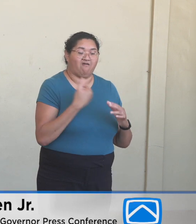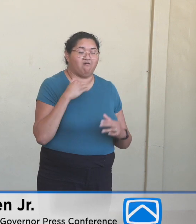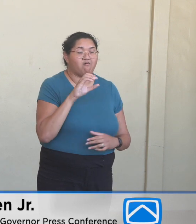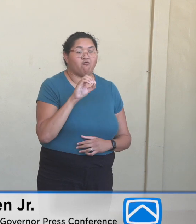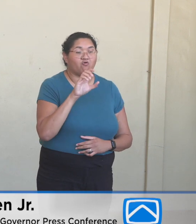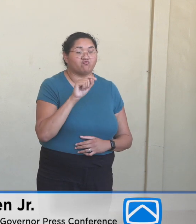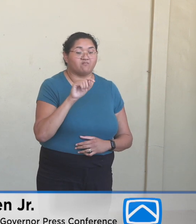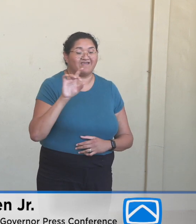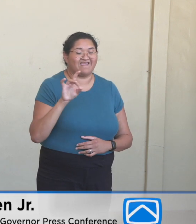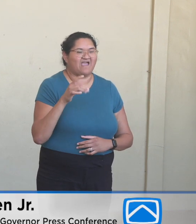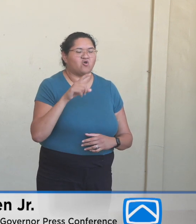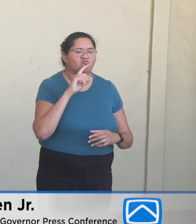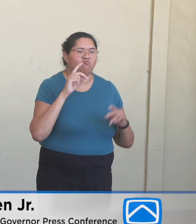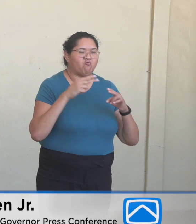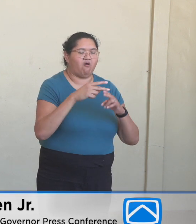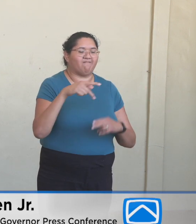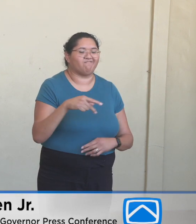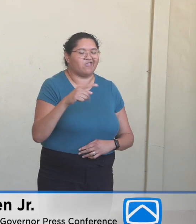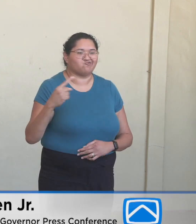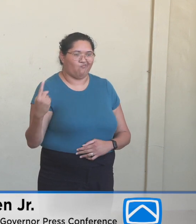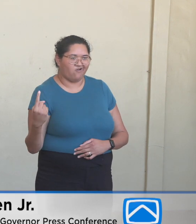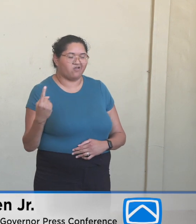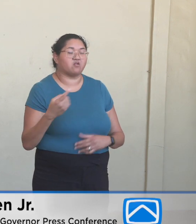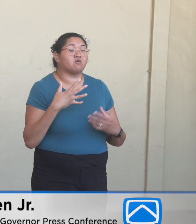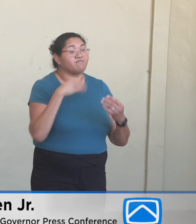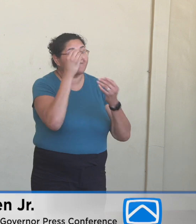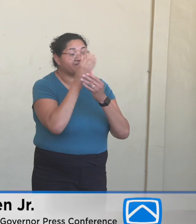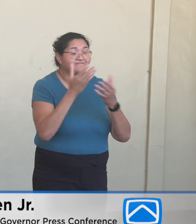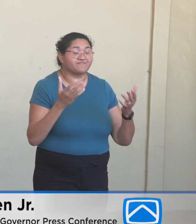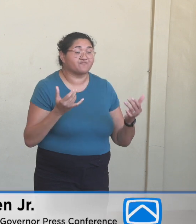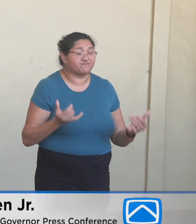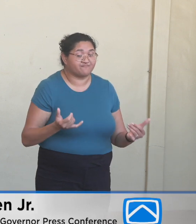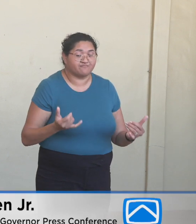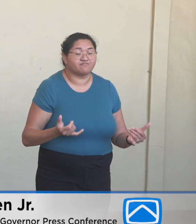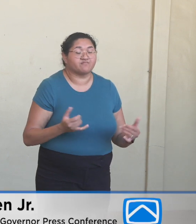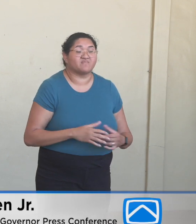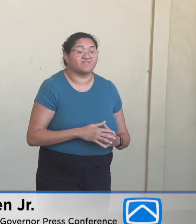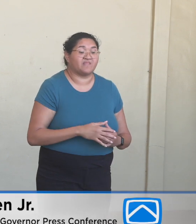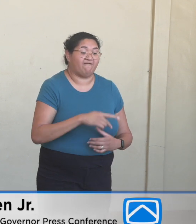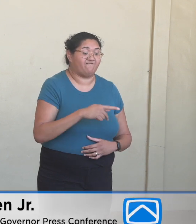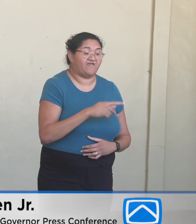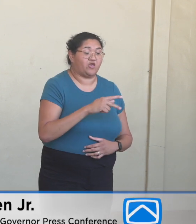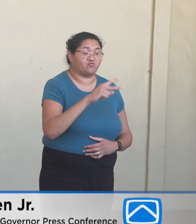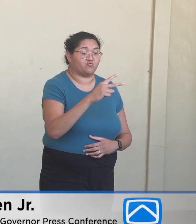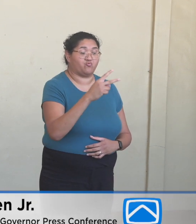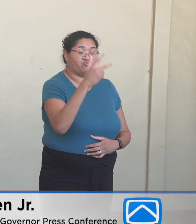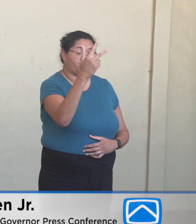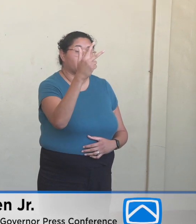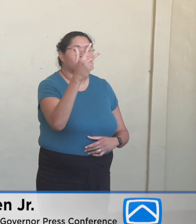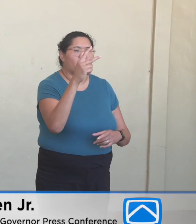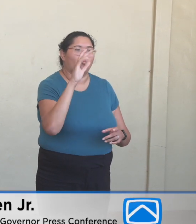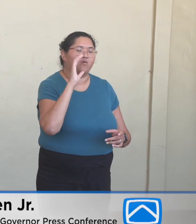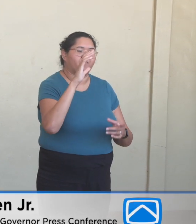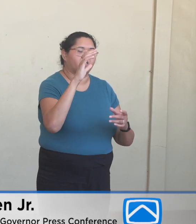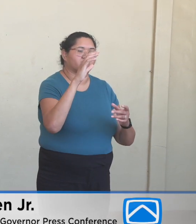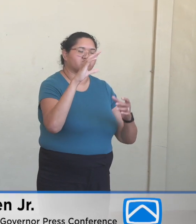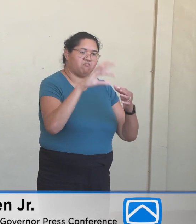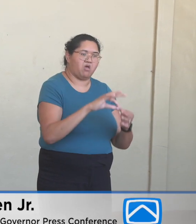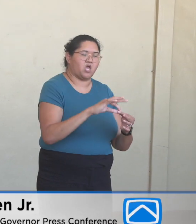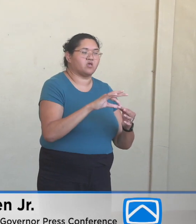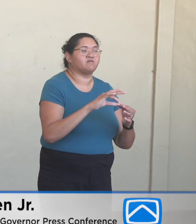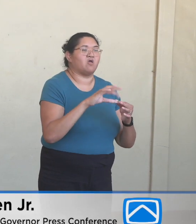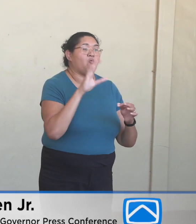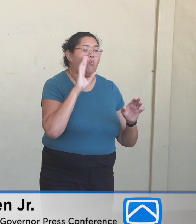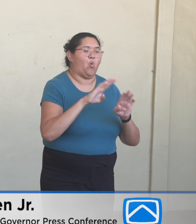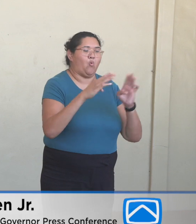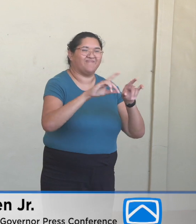8th in what we called Phase 1. I'm announcing today Phases 2 and 3 will be combined and will open